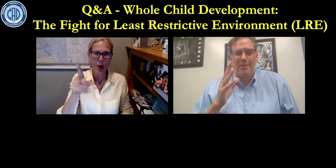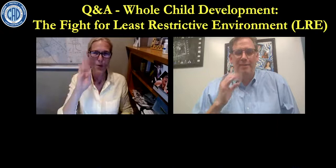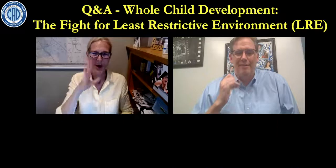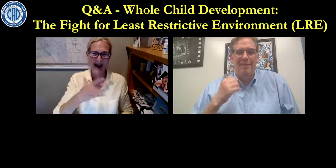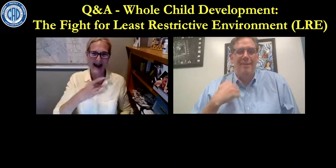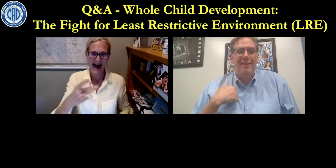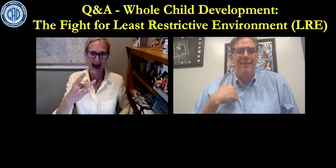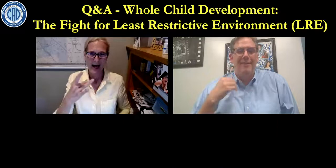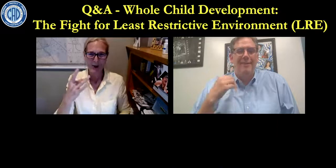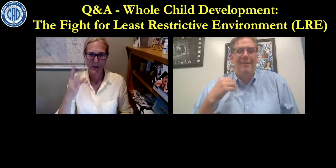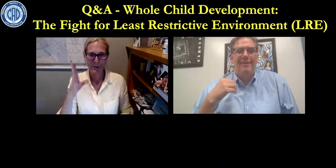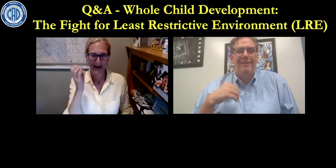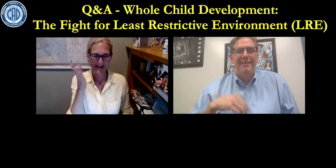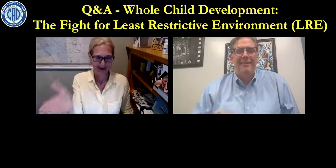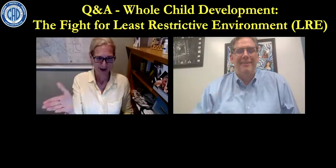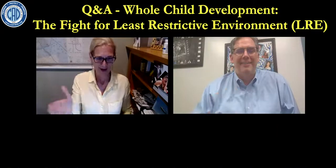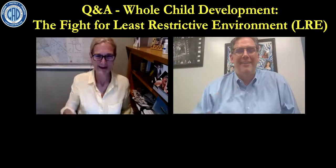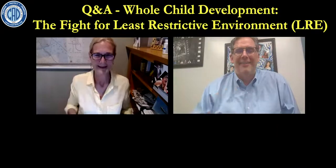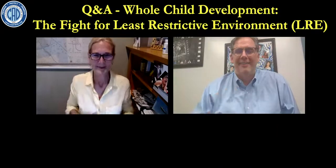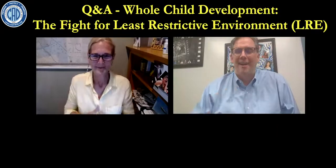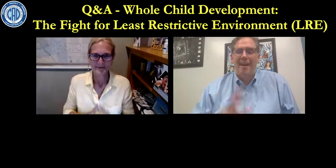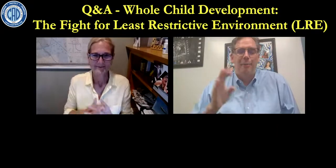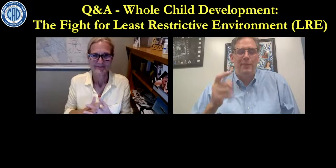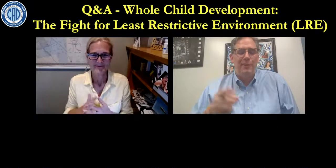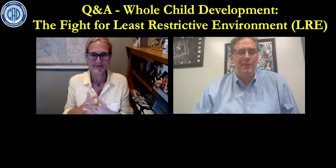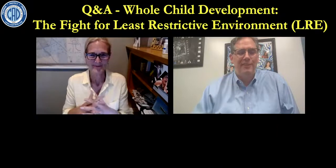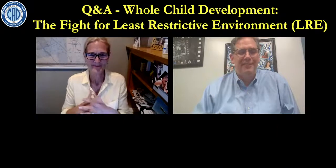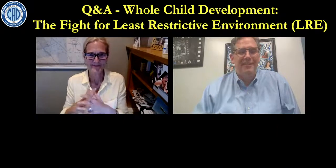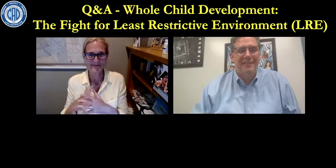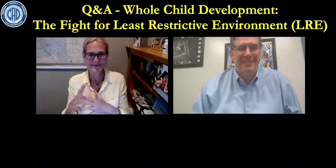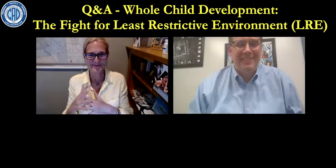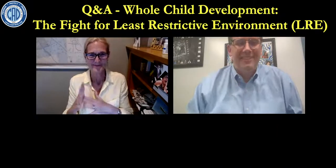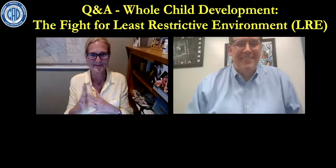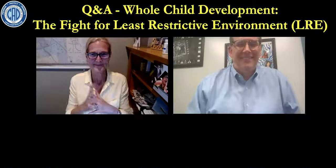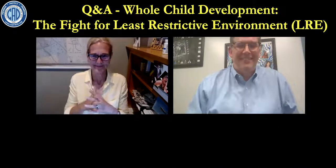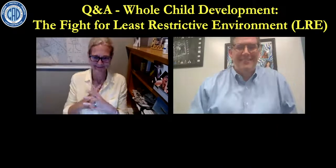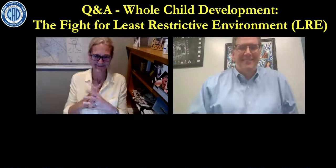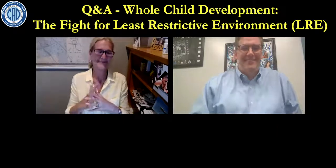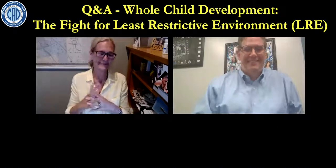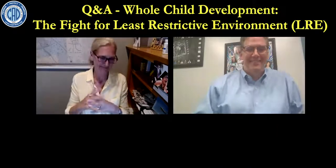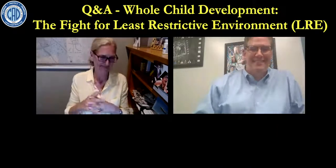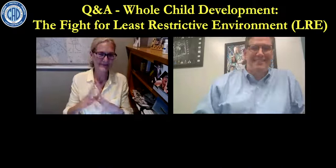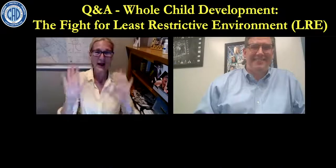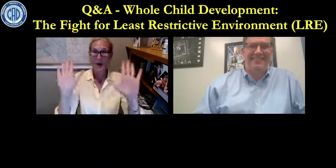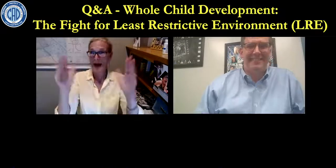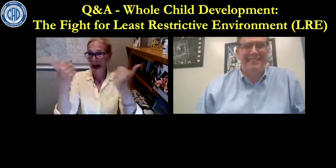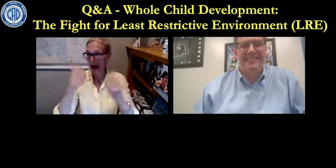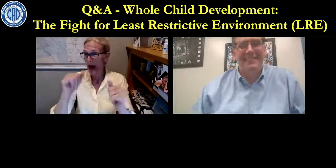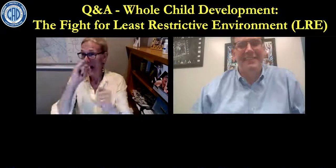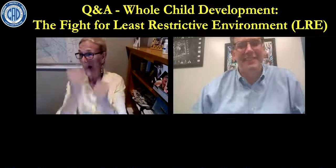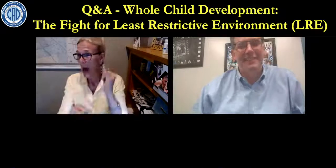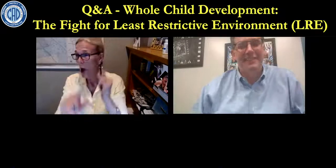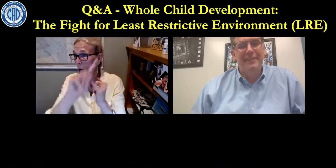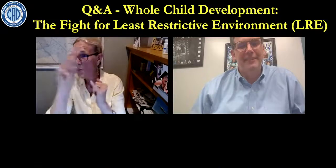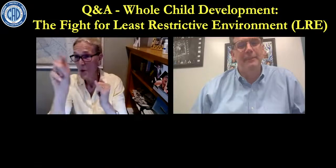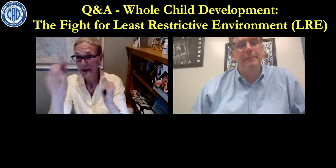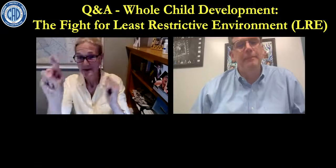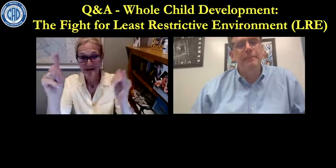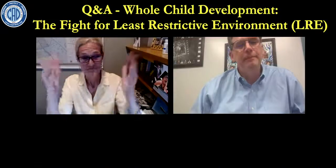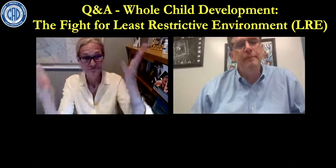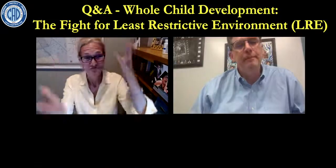about my dissertation presentation on October 8th. I think you will enjoy it. I think you'll enjoy it. Hope you're